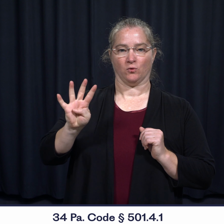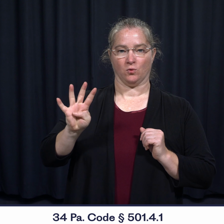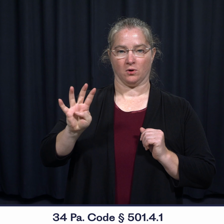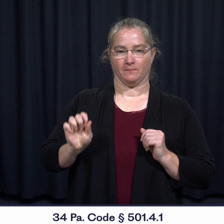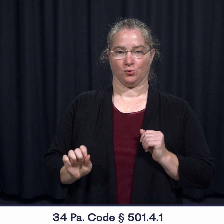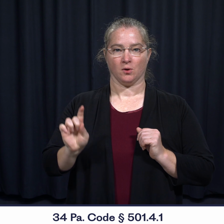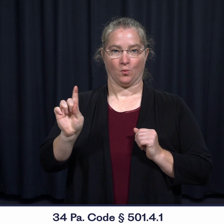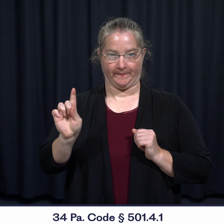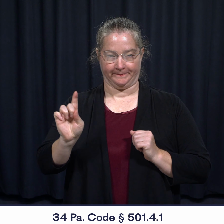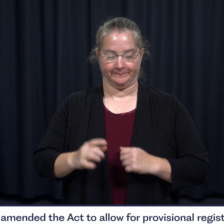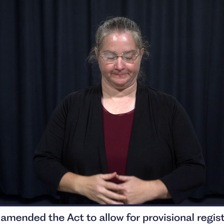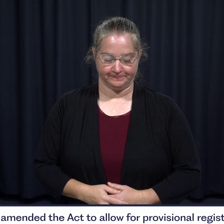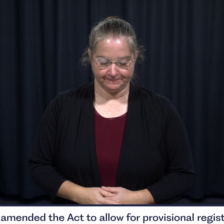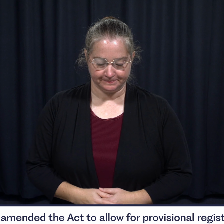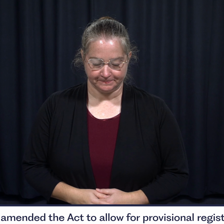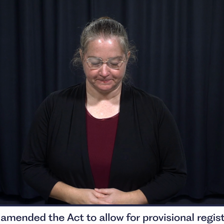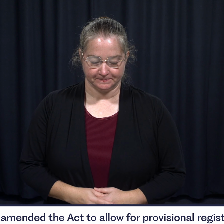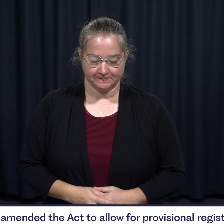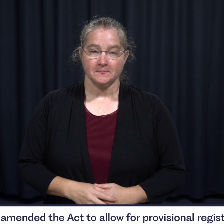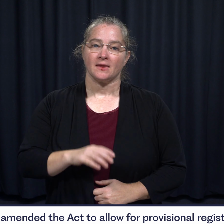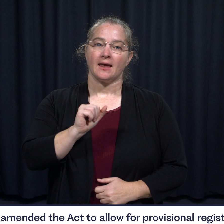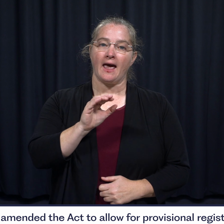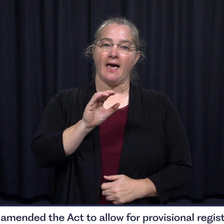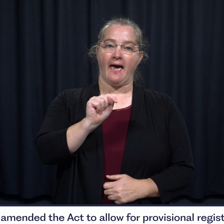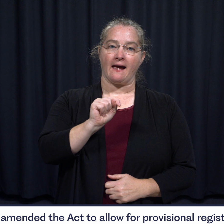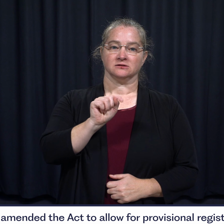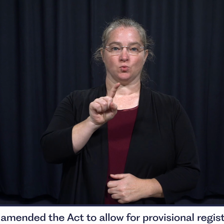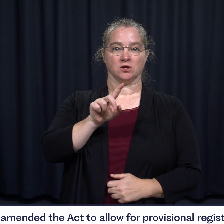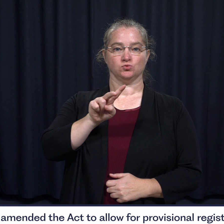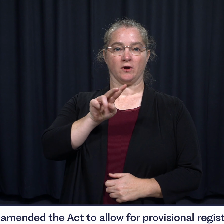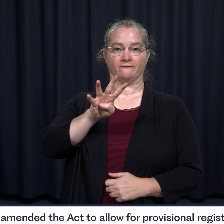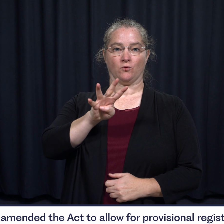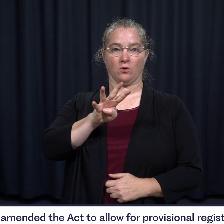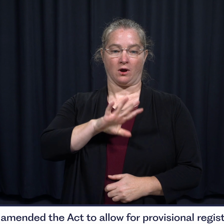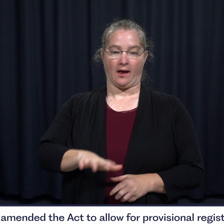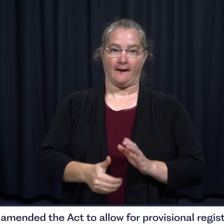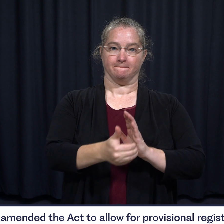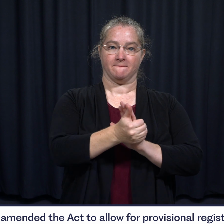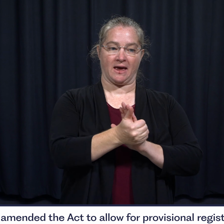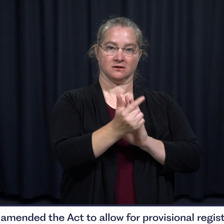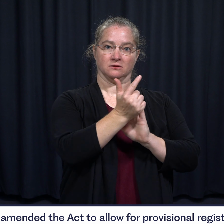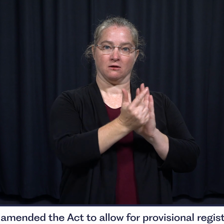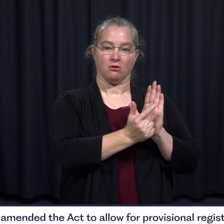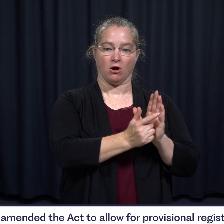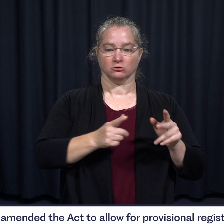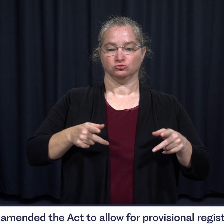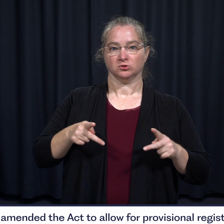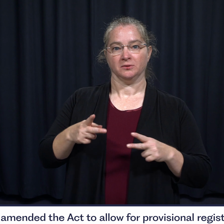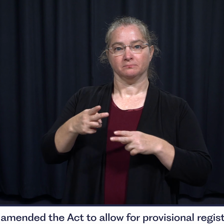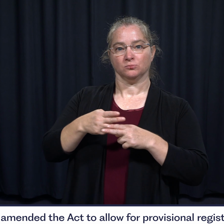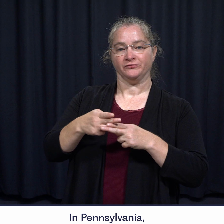501.4.1. Act 124 amended the Act to allow for provisional registration.